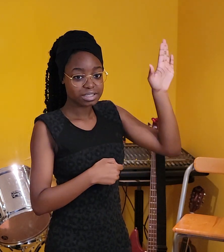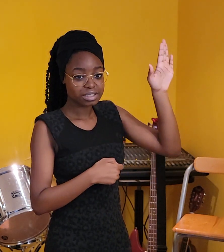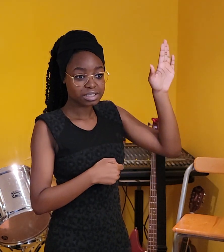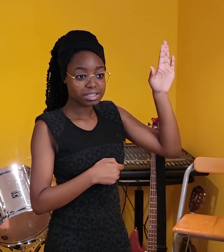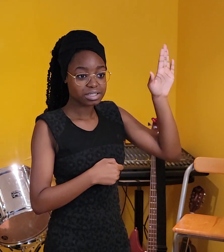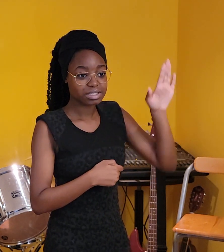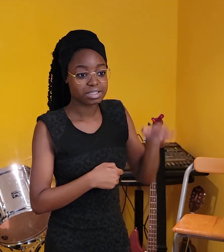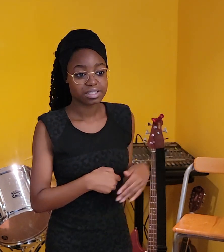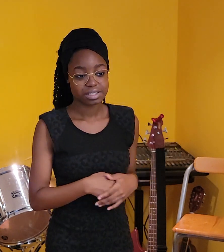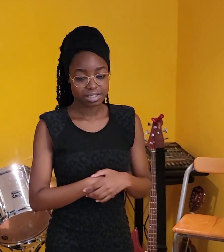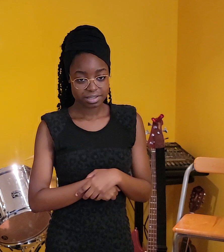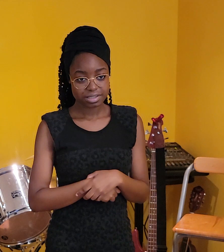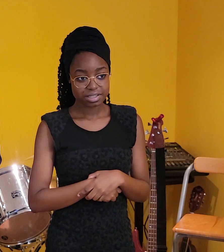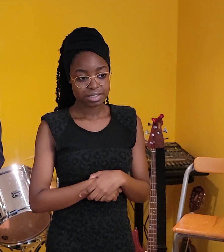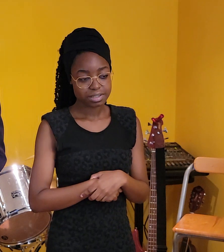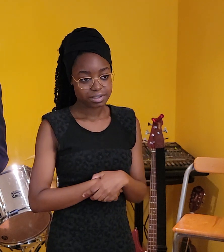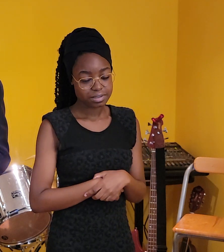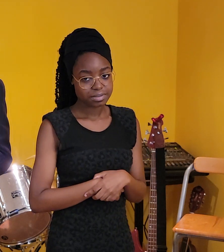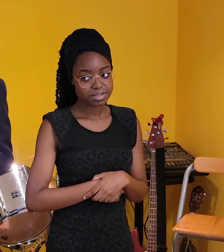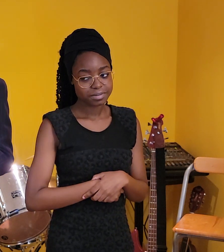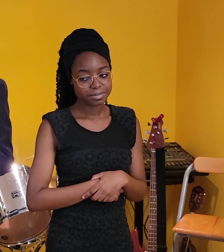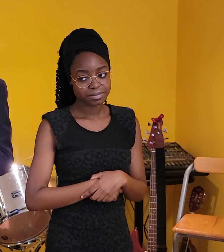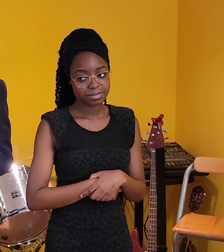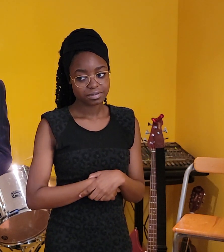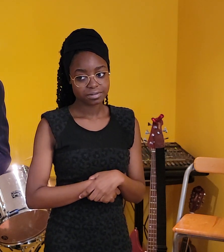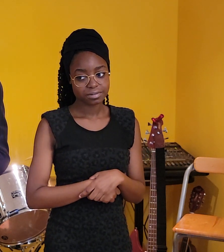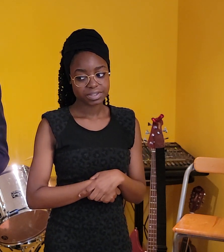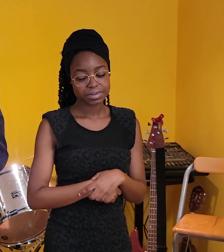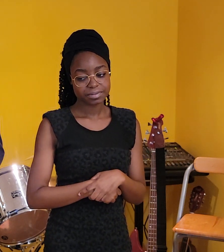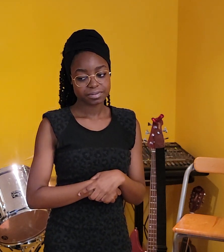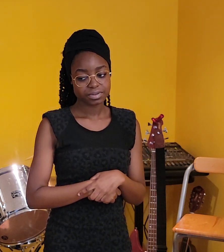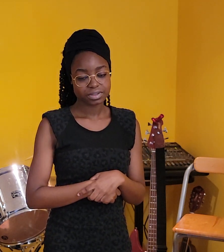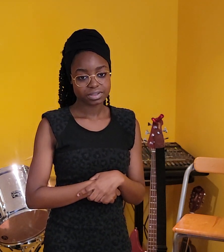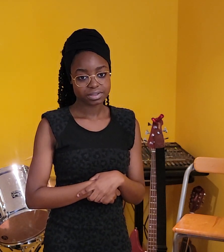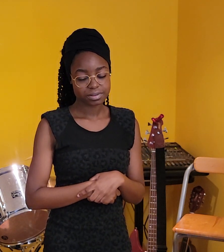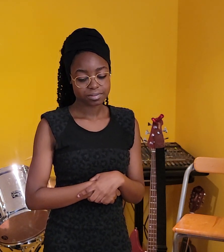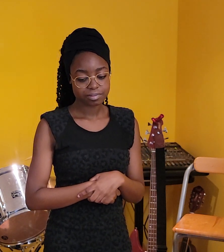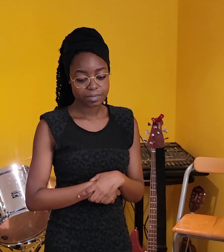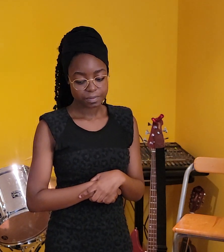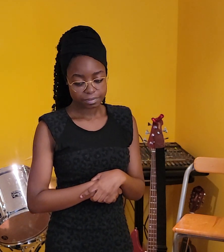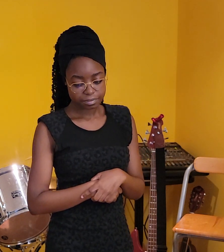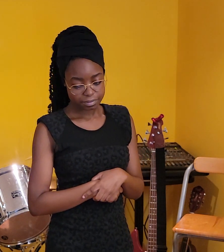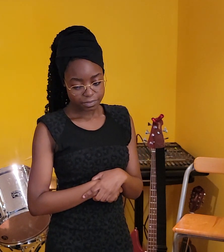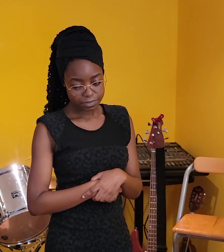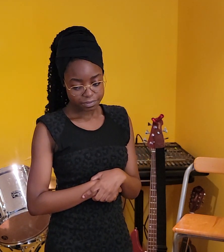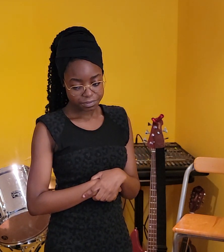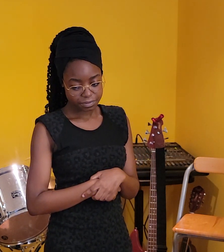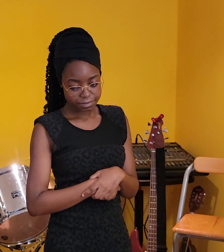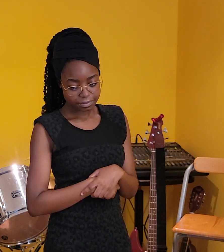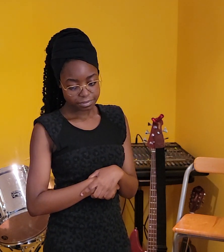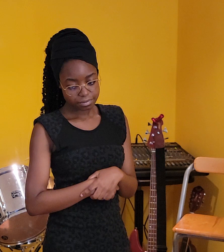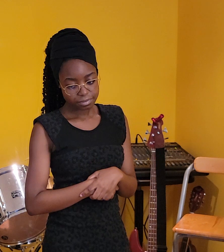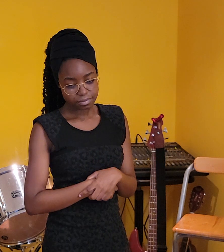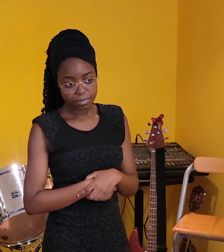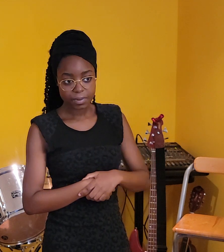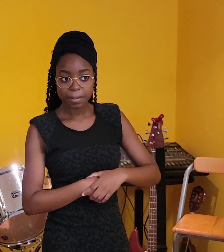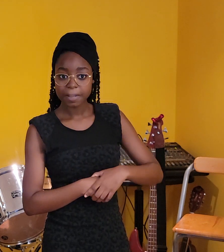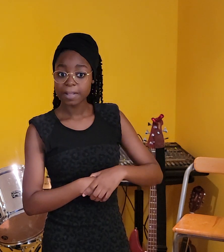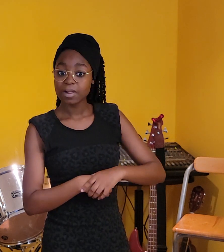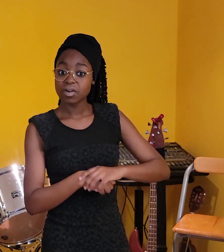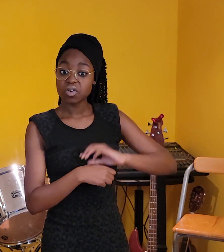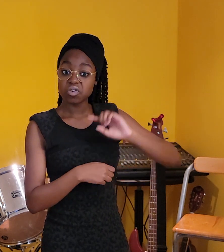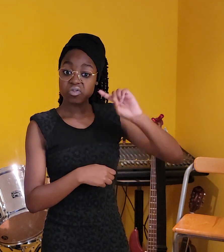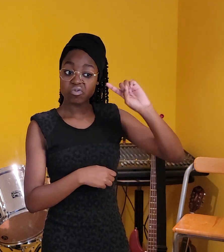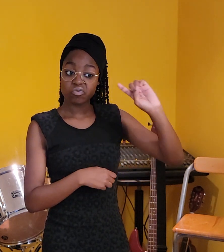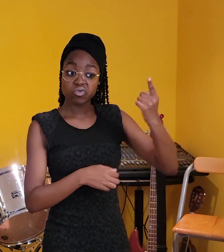tender supremacy. I love that. See that? Now, another thing to note is that the first elements